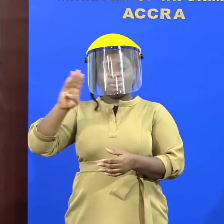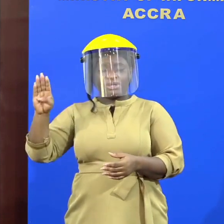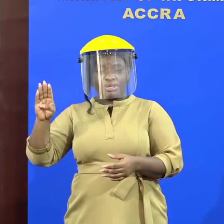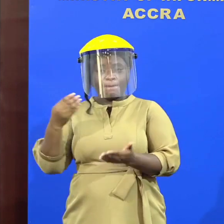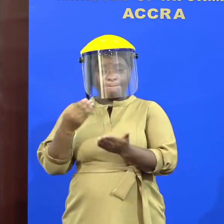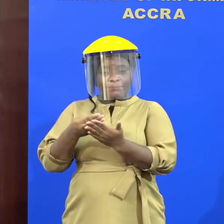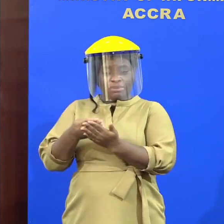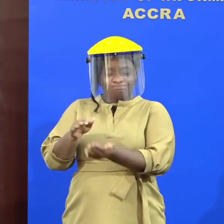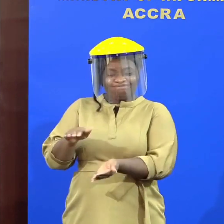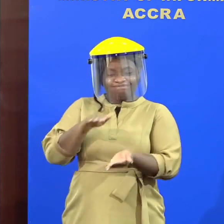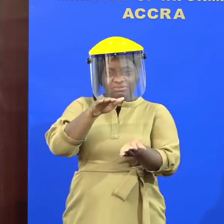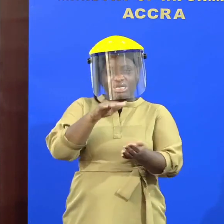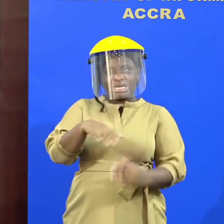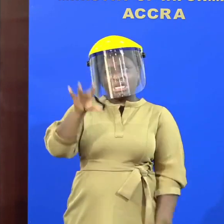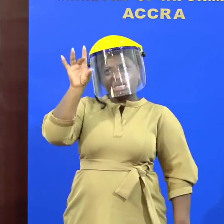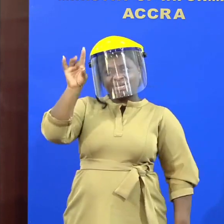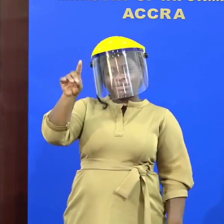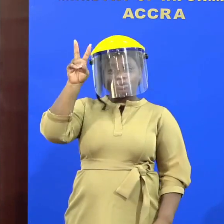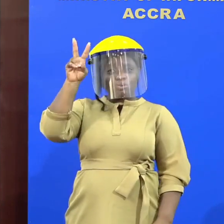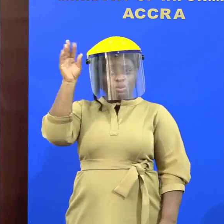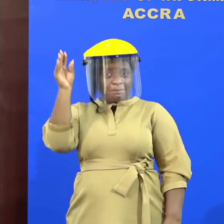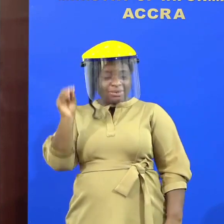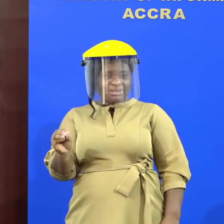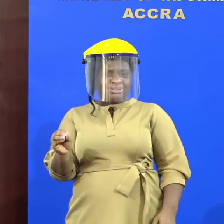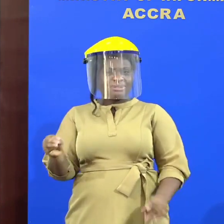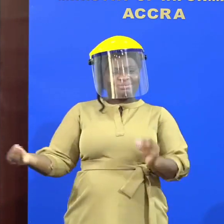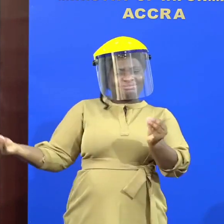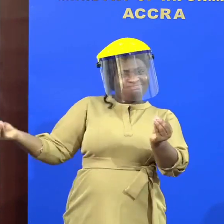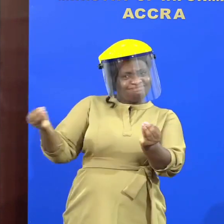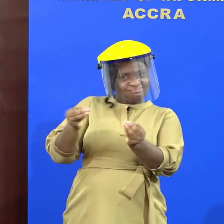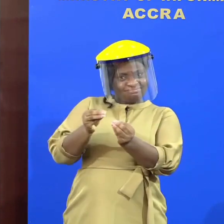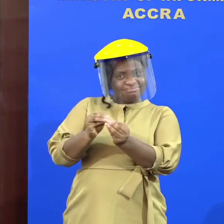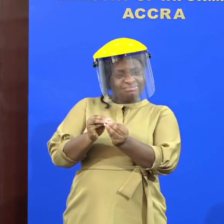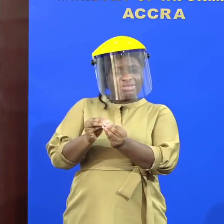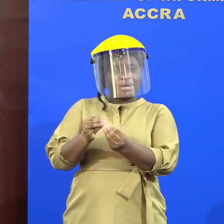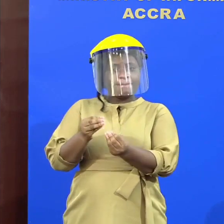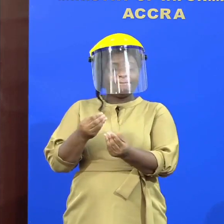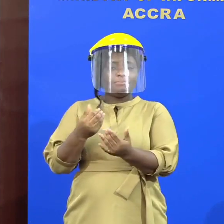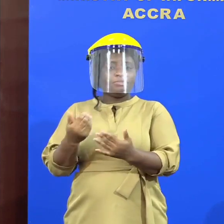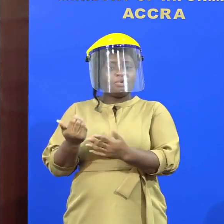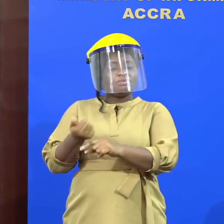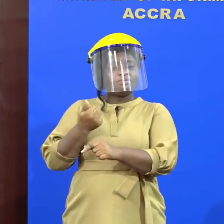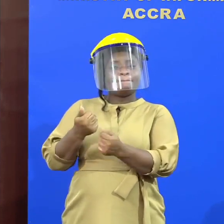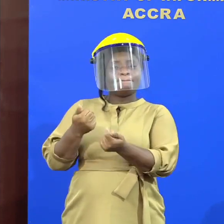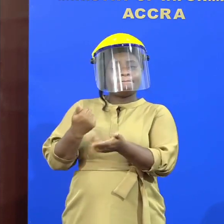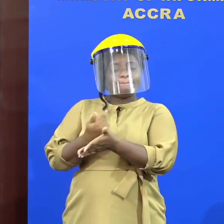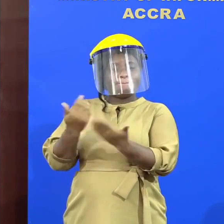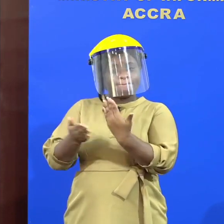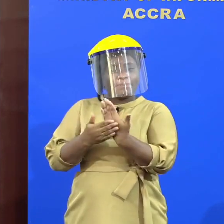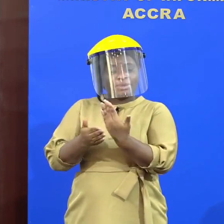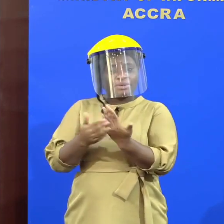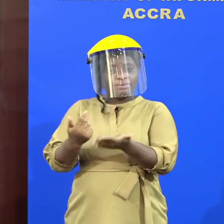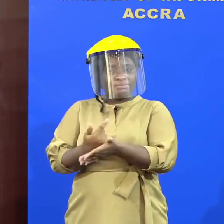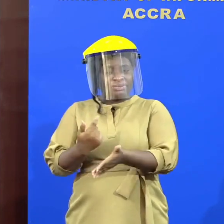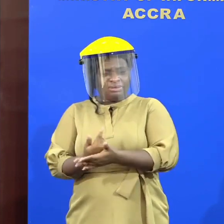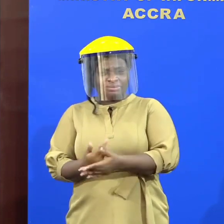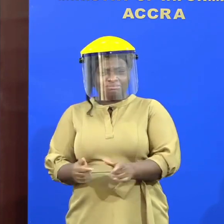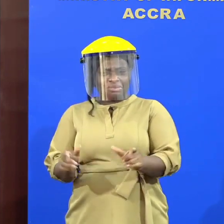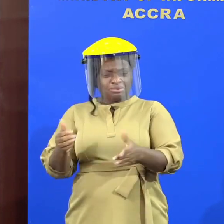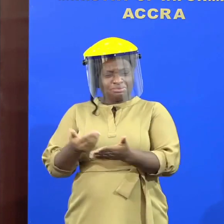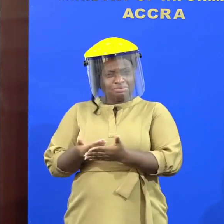billion, which about 92% of it, plus money sourced from Bank of Ghana, have been used to pay license